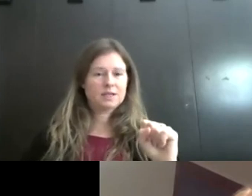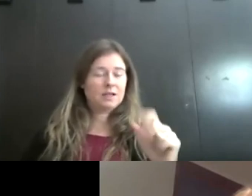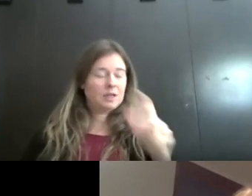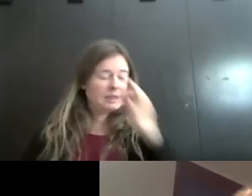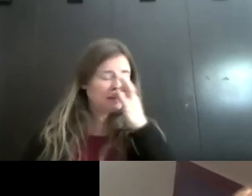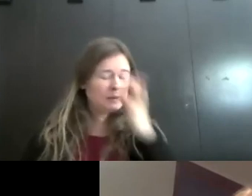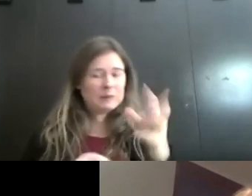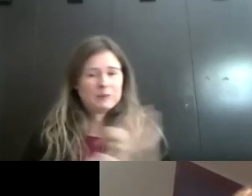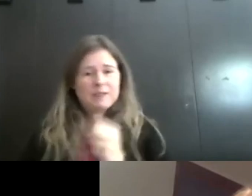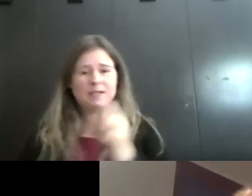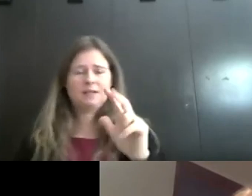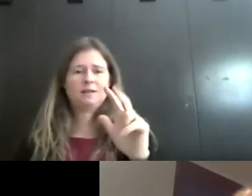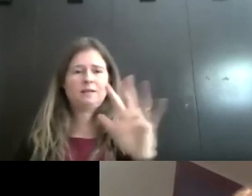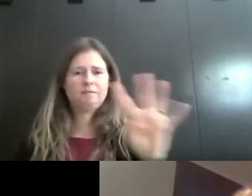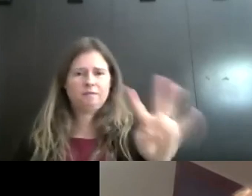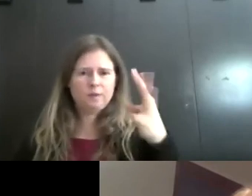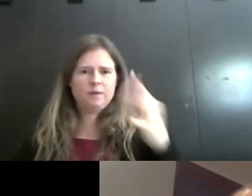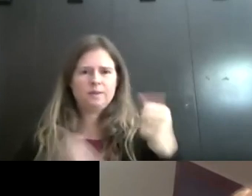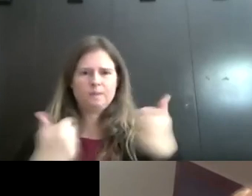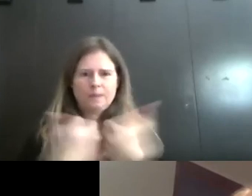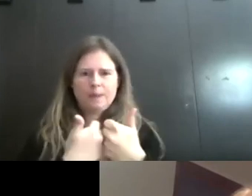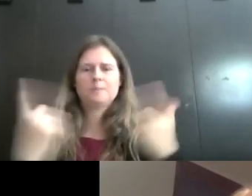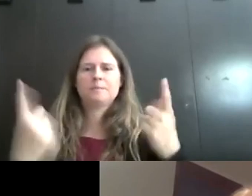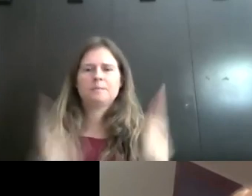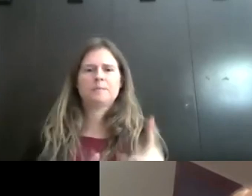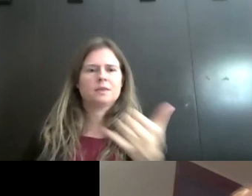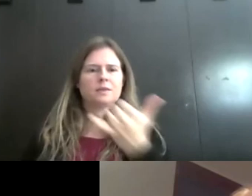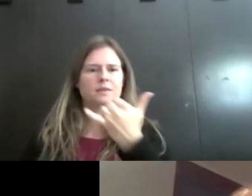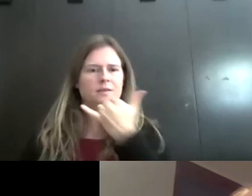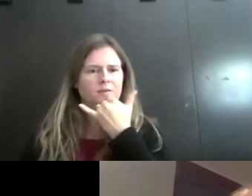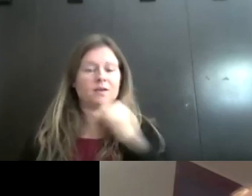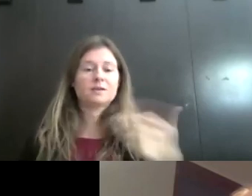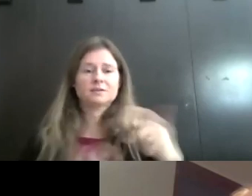fourth game when the team they were playing,